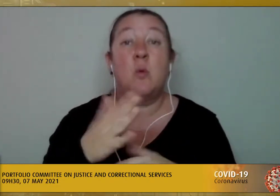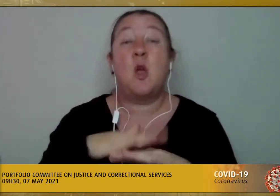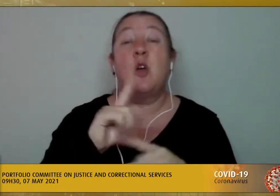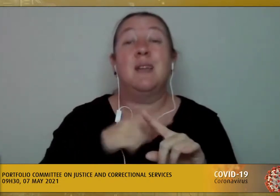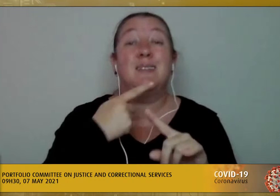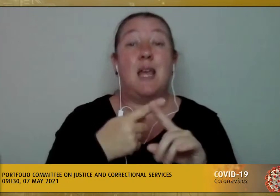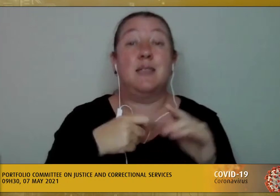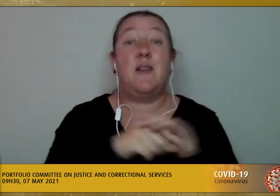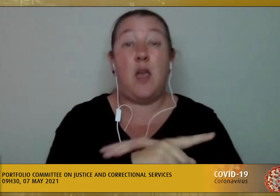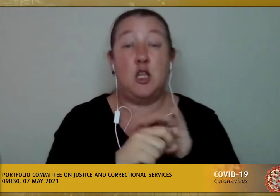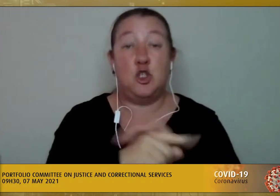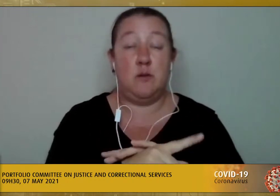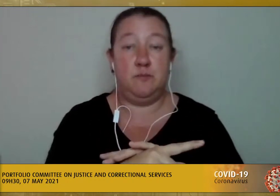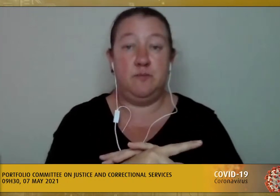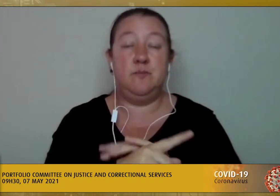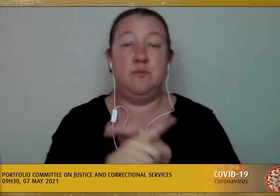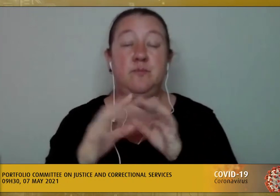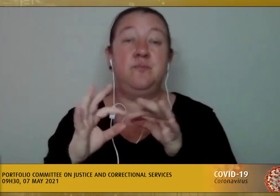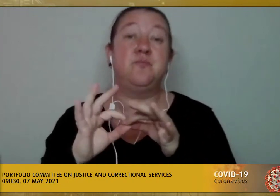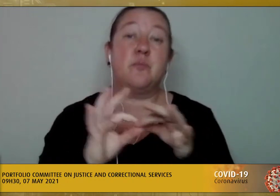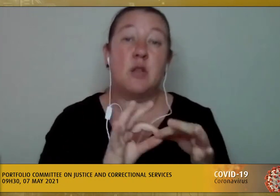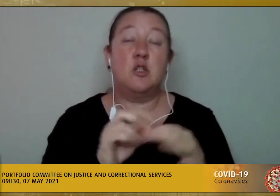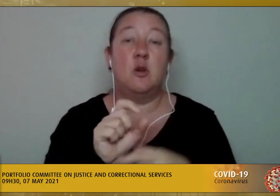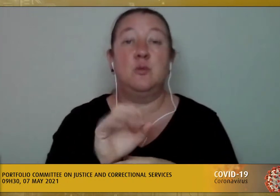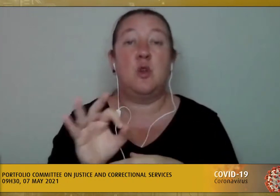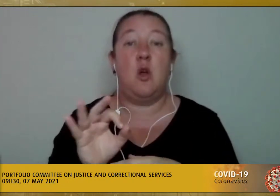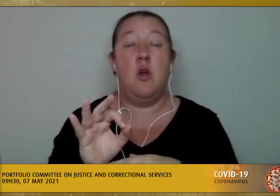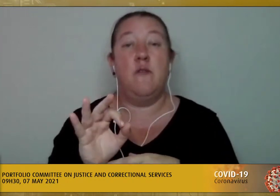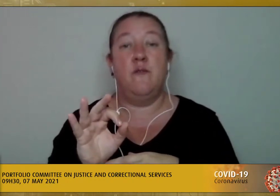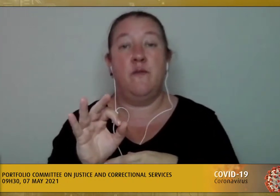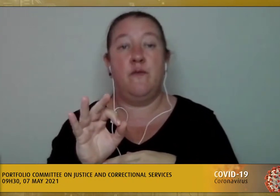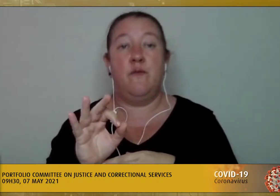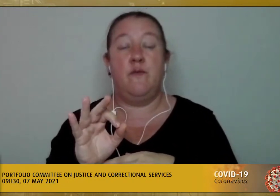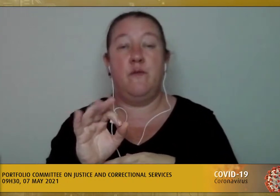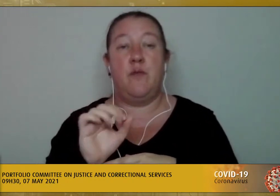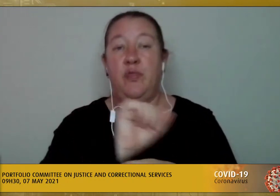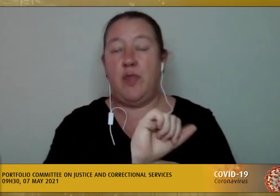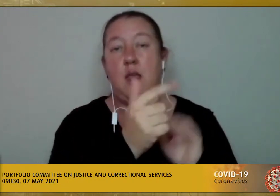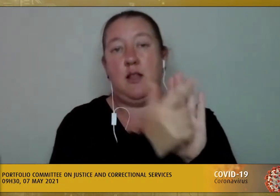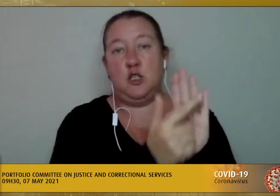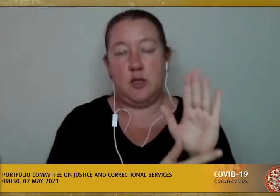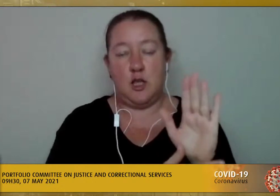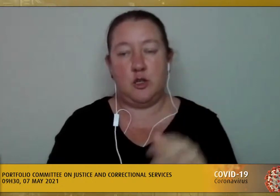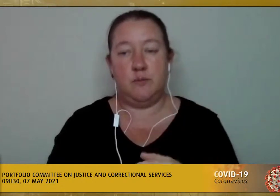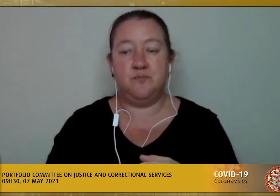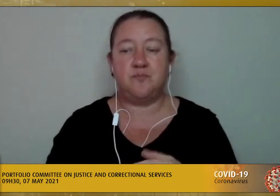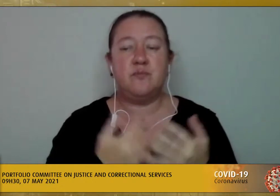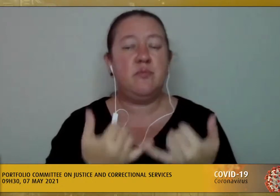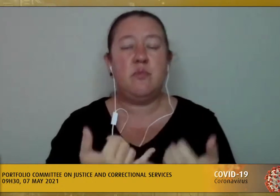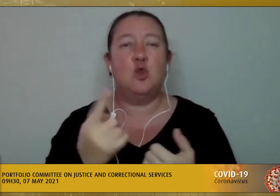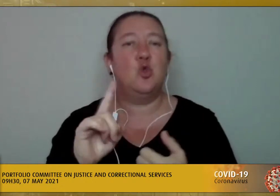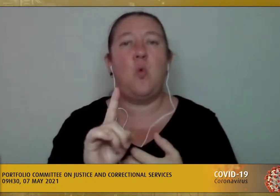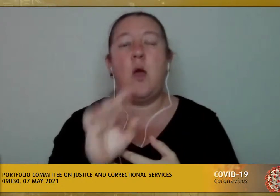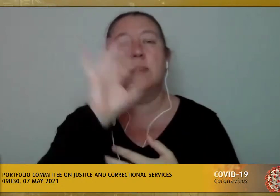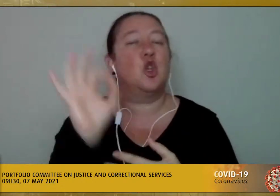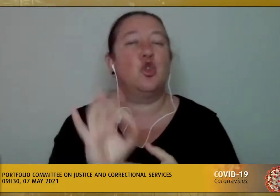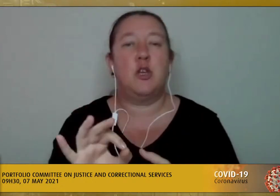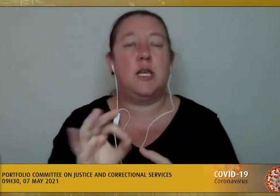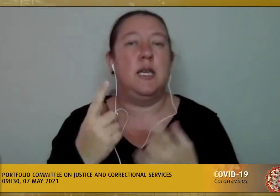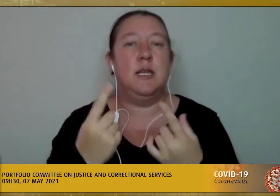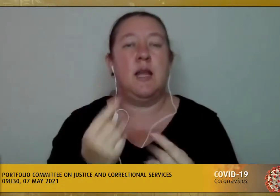evasion in terms of their legislation now to what degree does